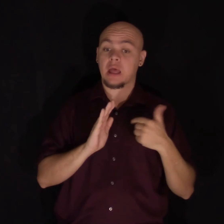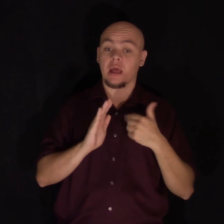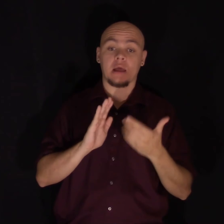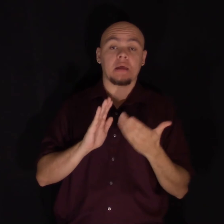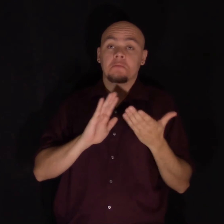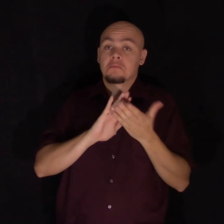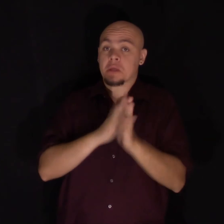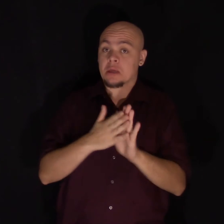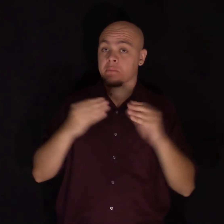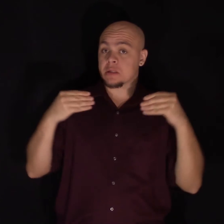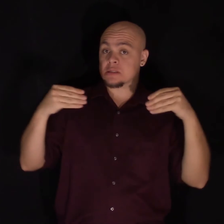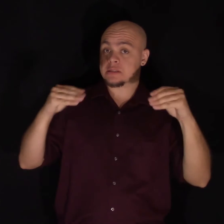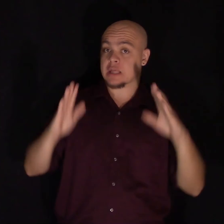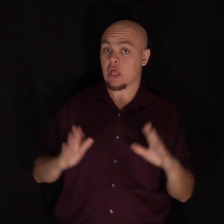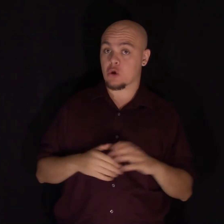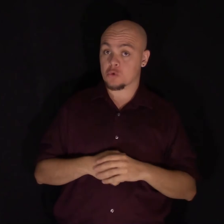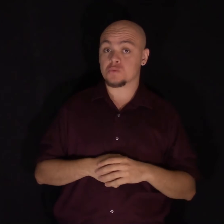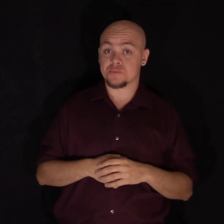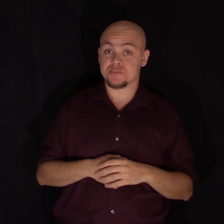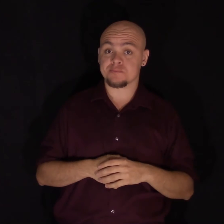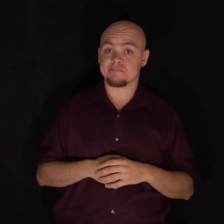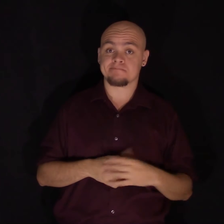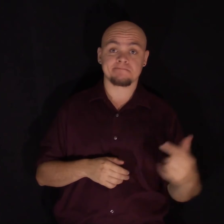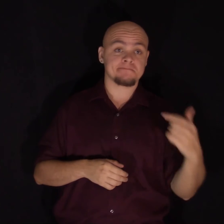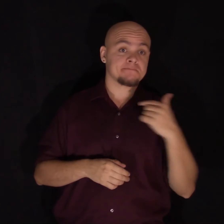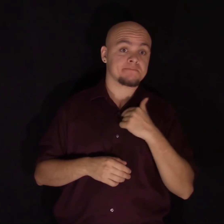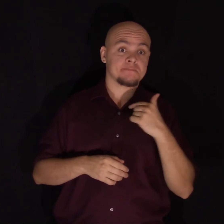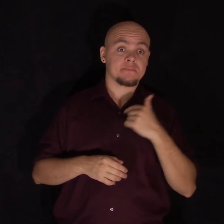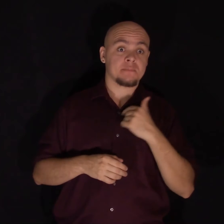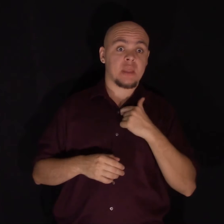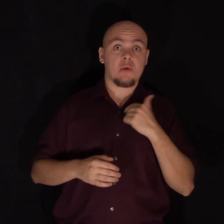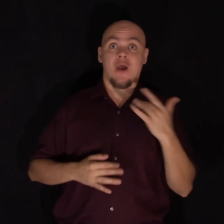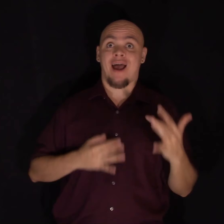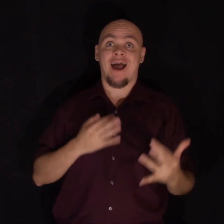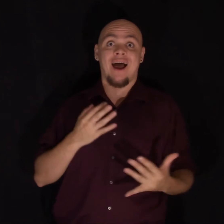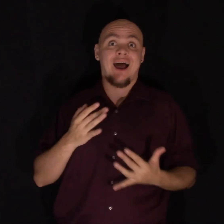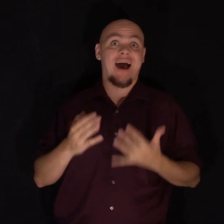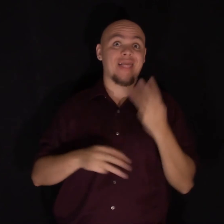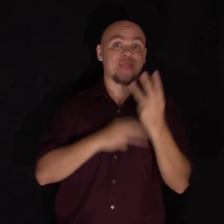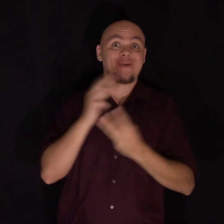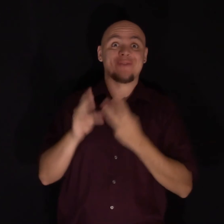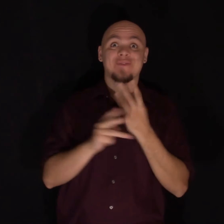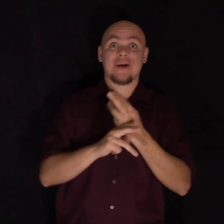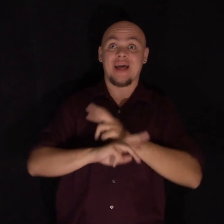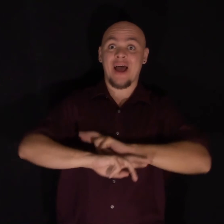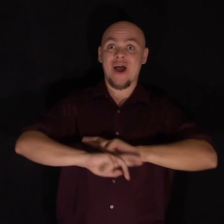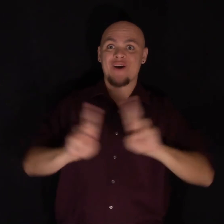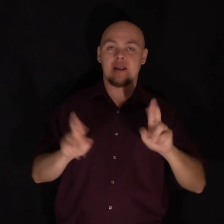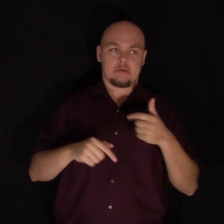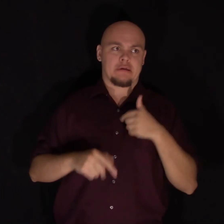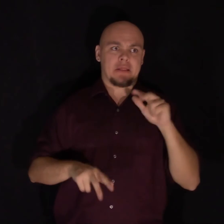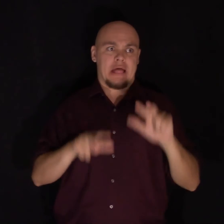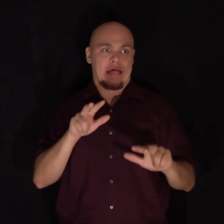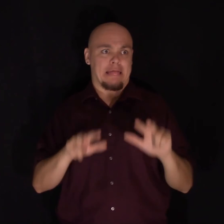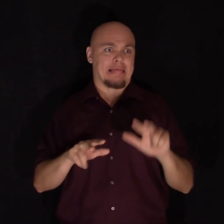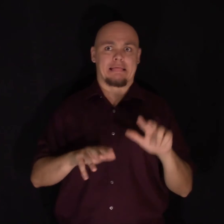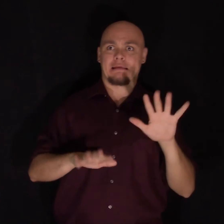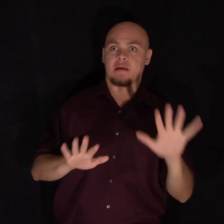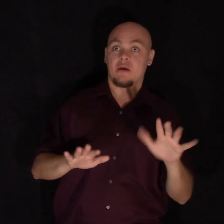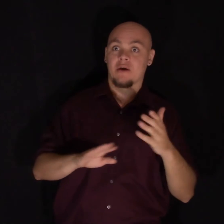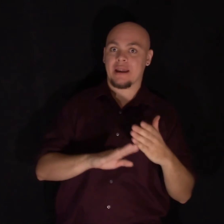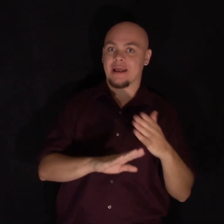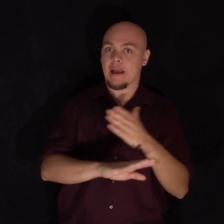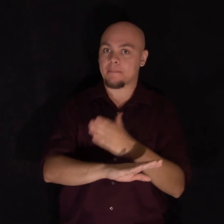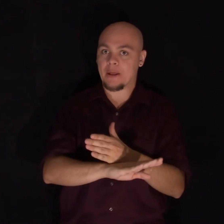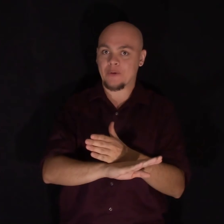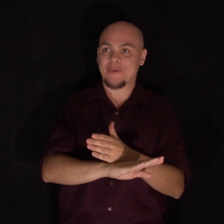And listen to me, I was not setting the world on fire right away, really. I was so awkward and afraid of selling. And then I got better,